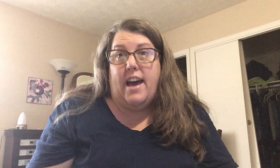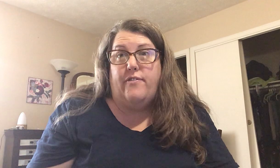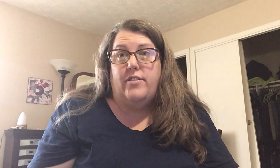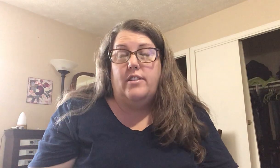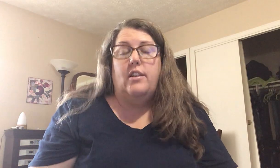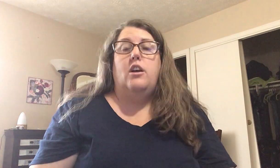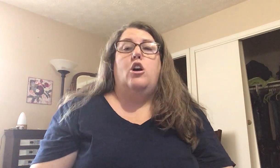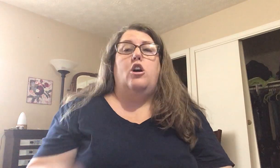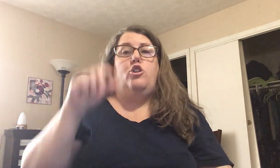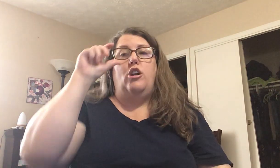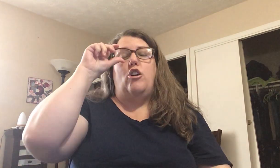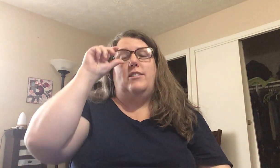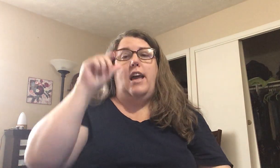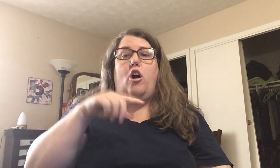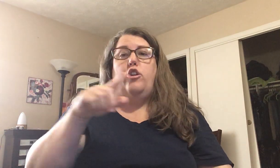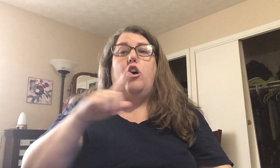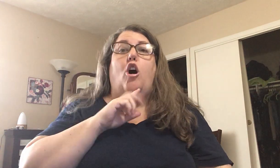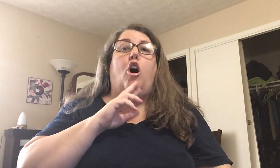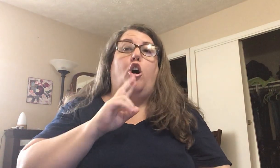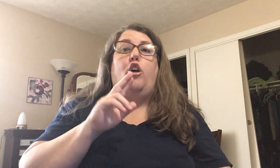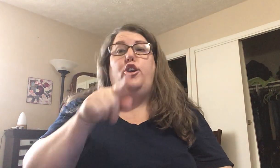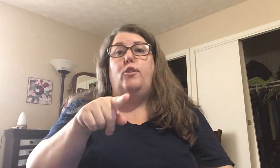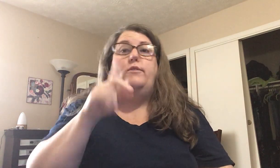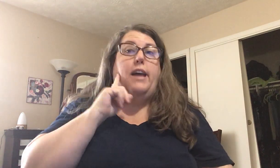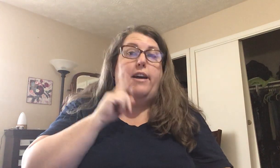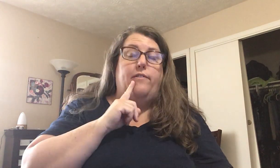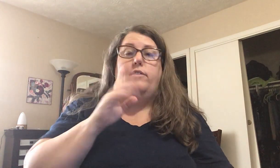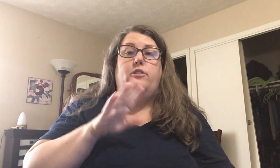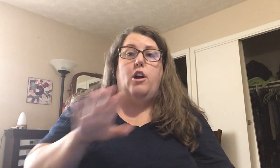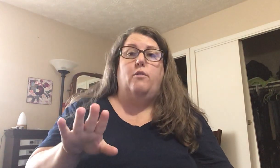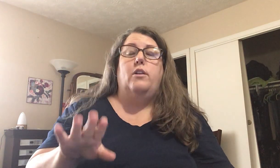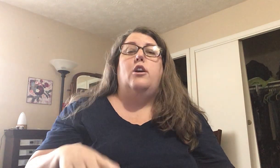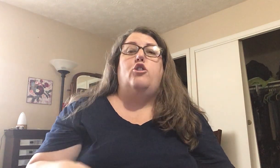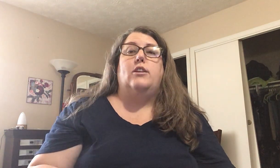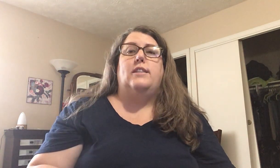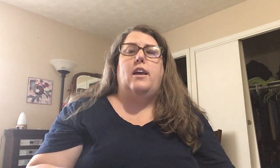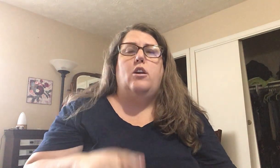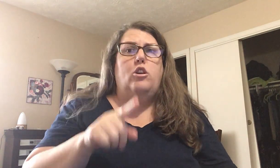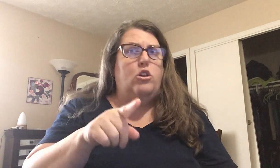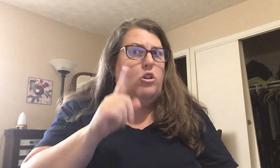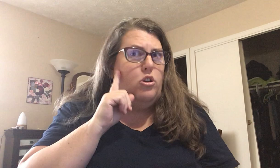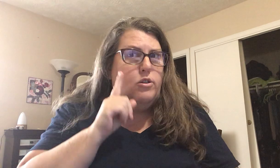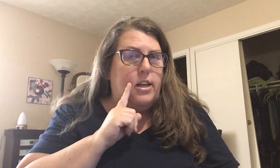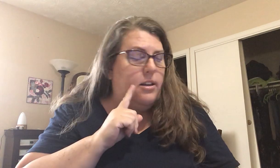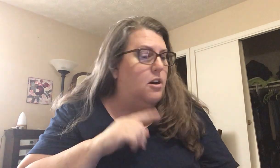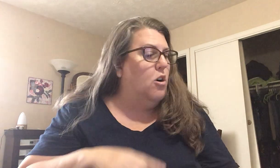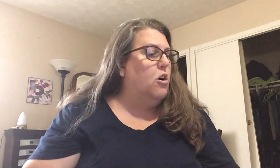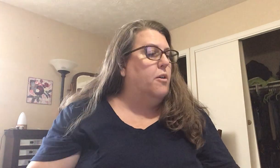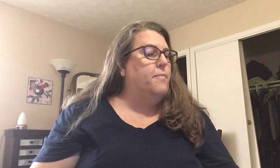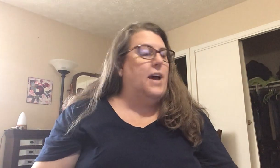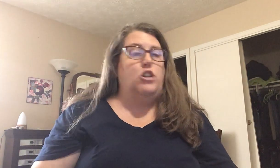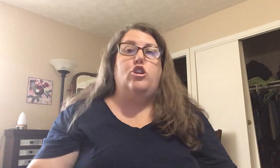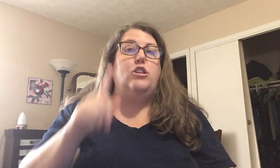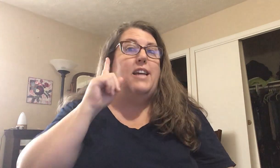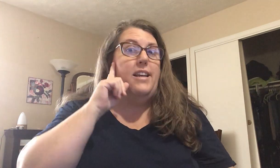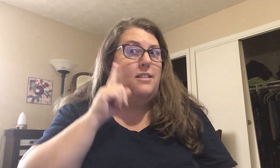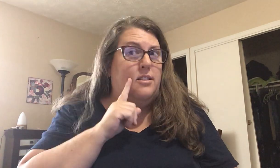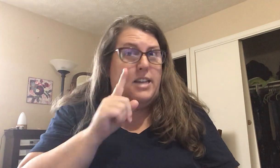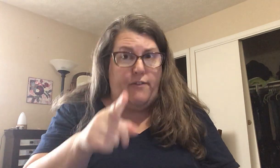deaf? You're not going to say, are you deaf? No. You're going to say, actually going to say, deaf